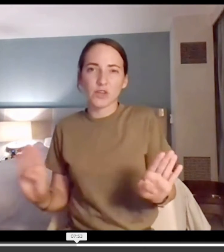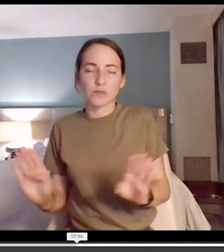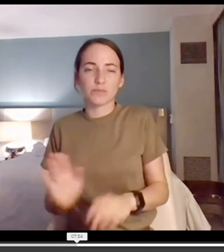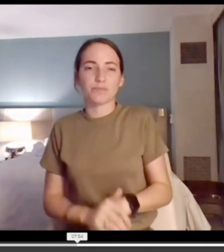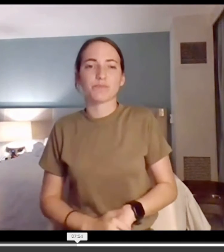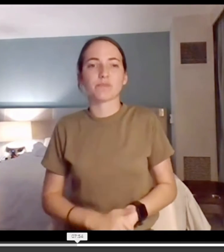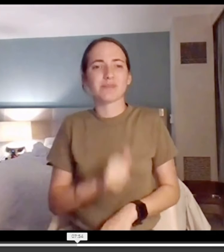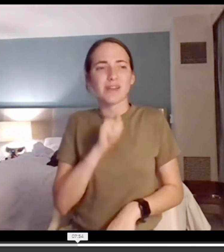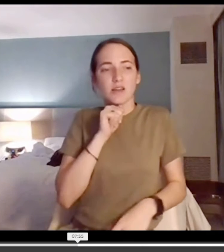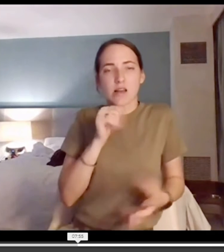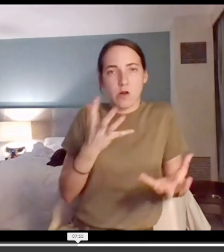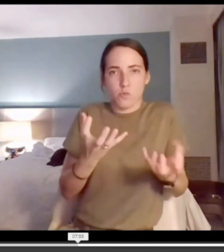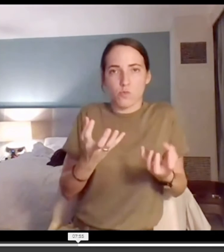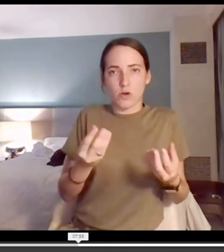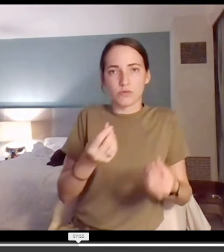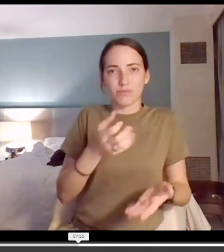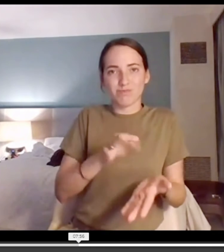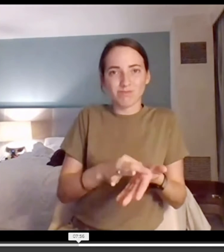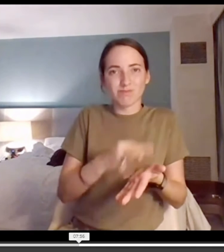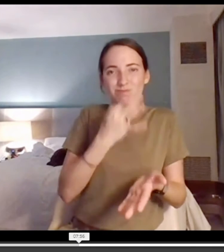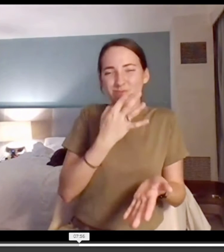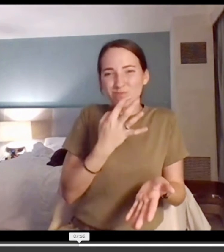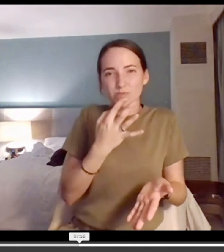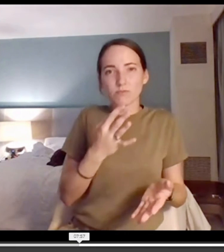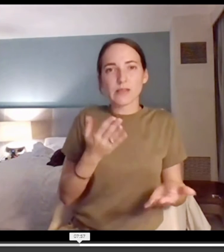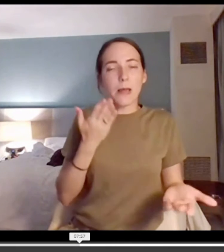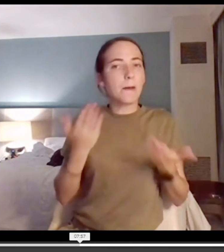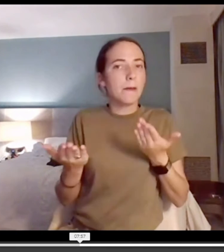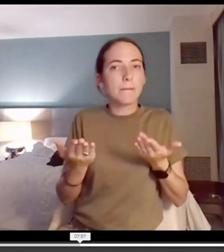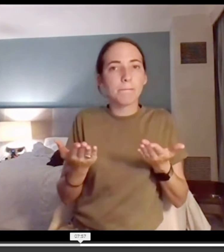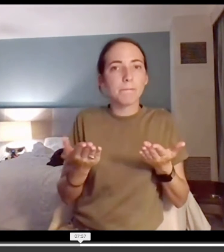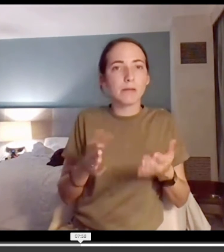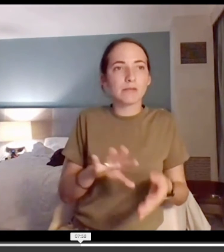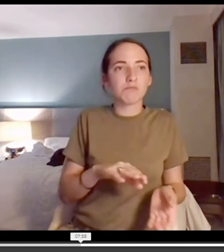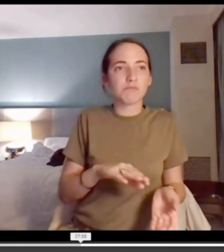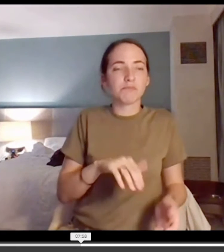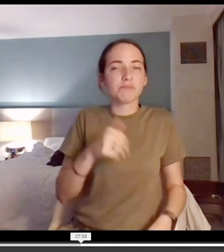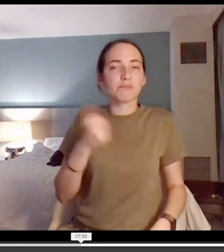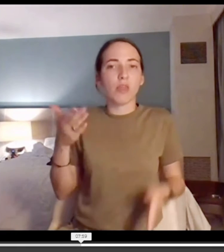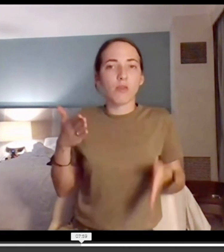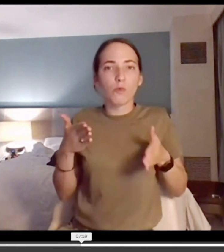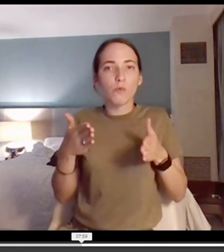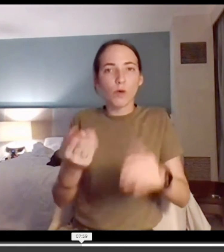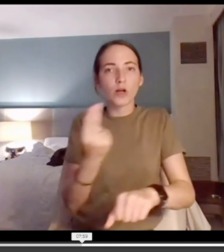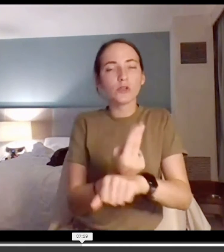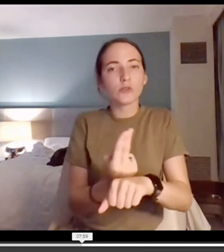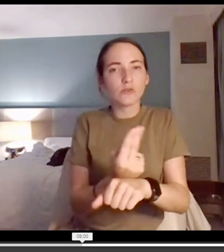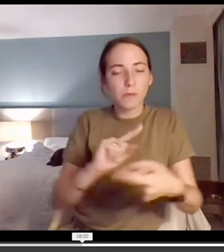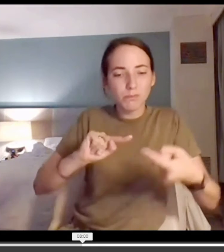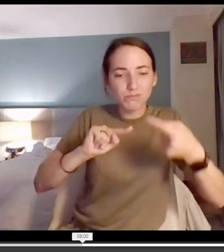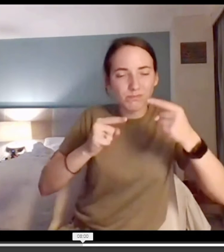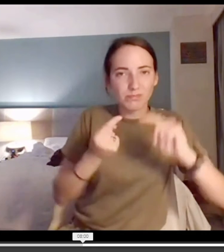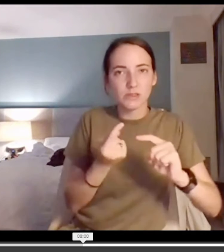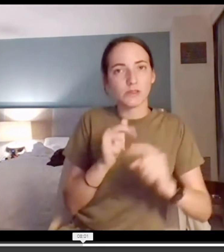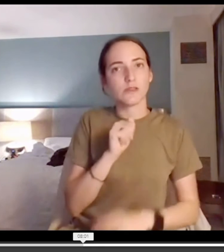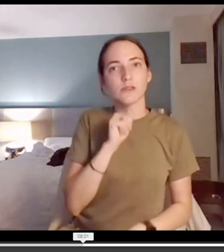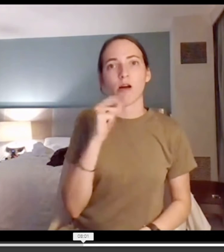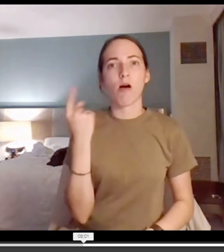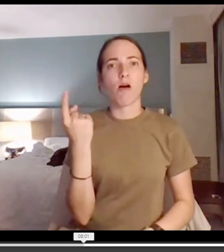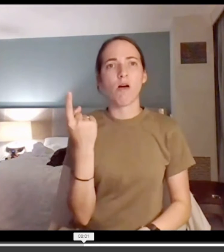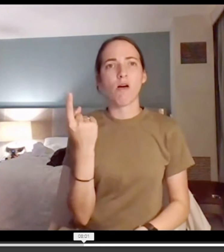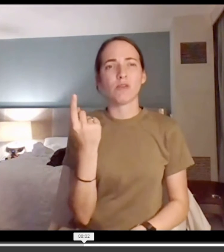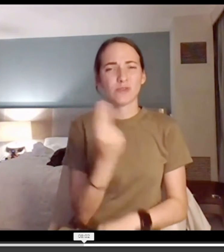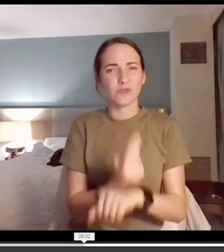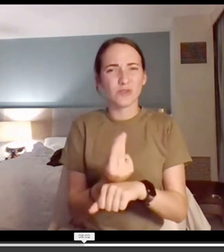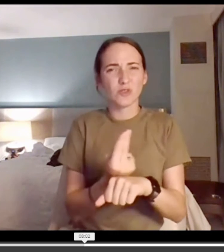drugs, and let's find some other way to treat my pain. Judges appreciate people who are trying to avoid these strong